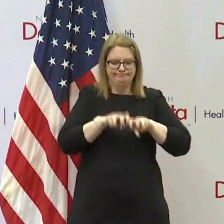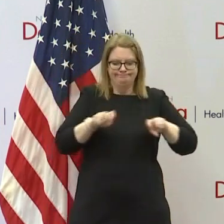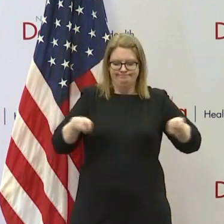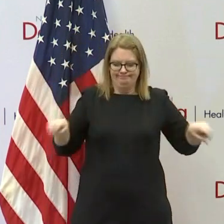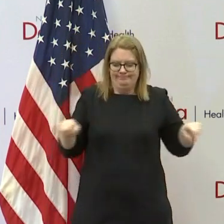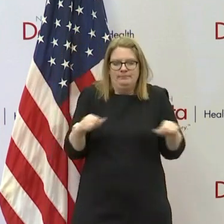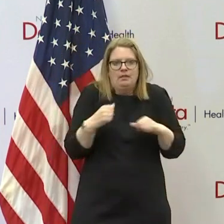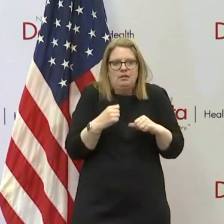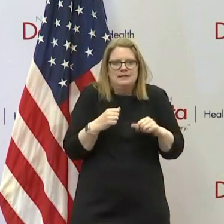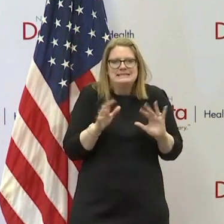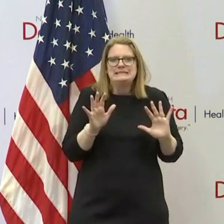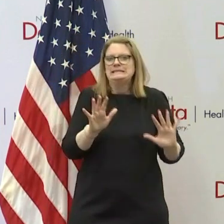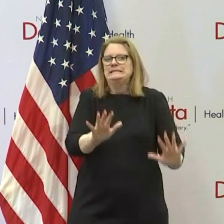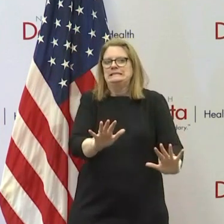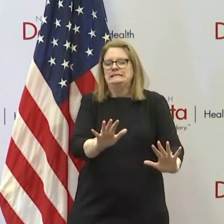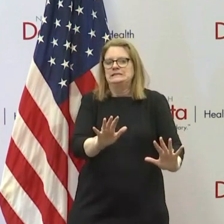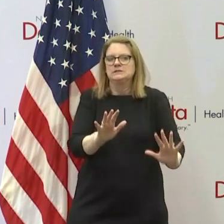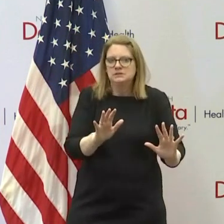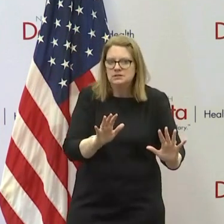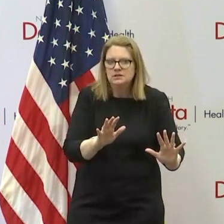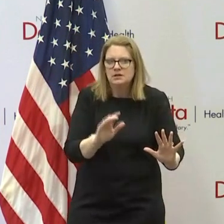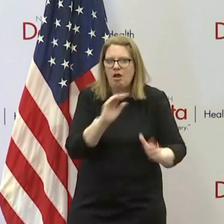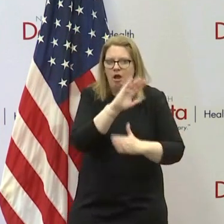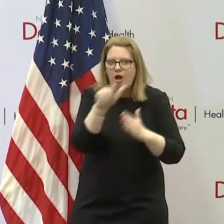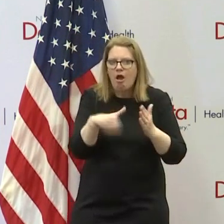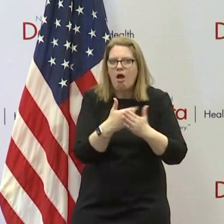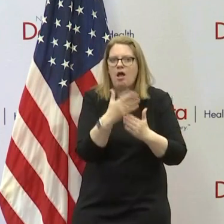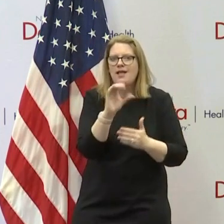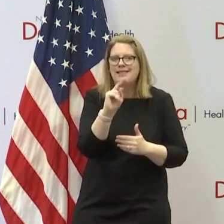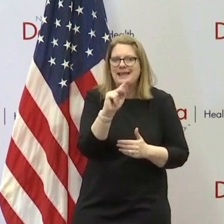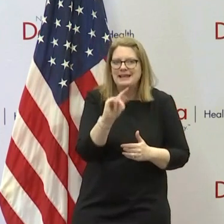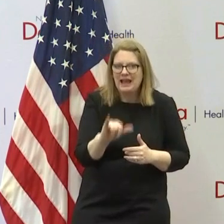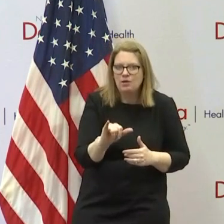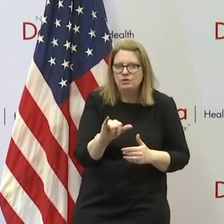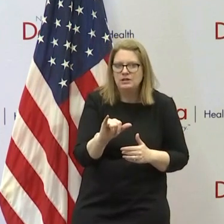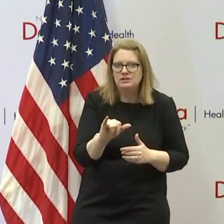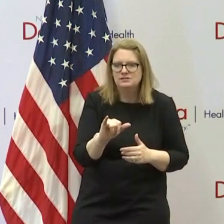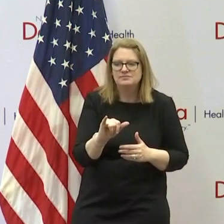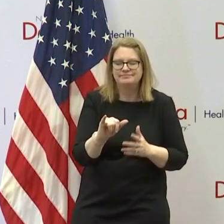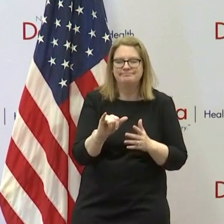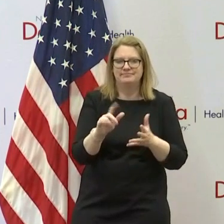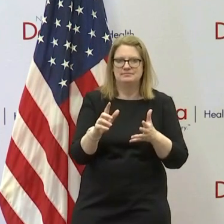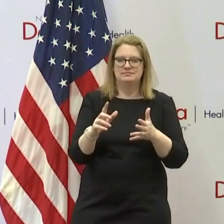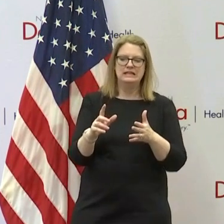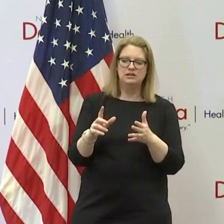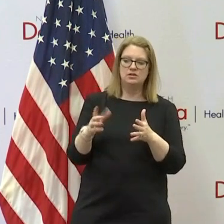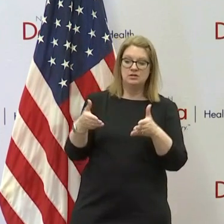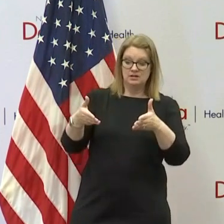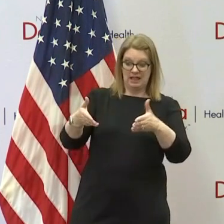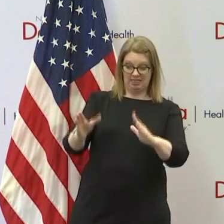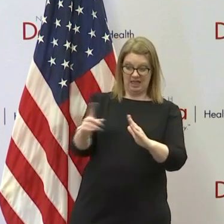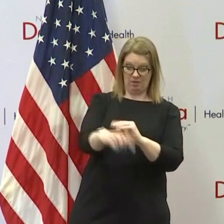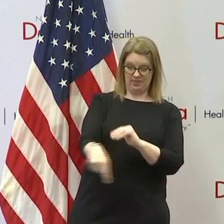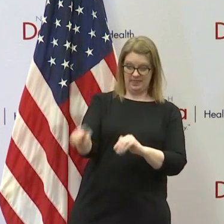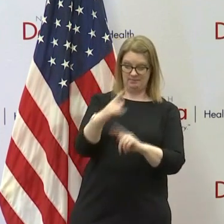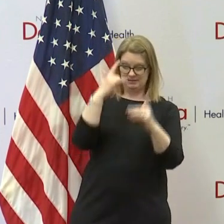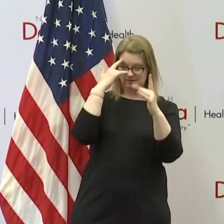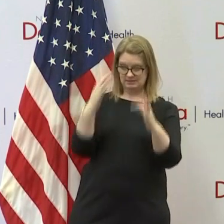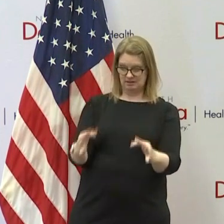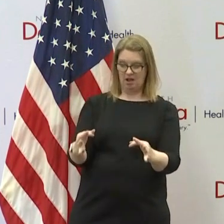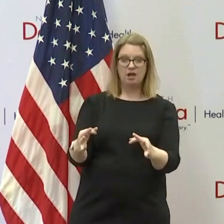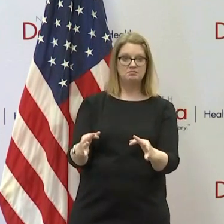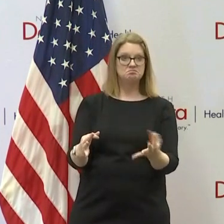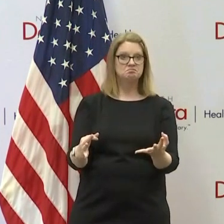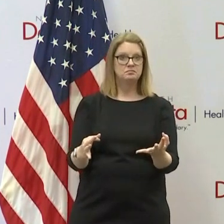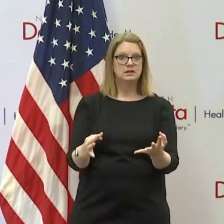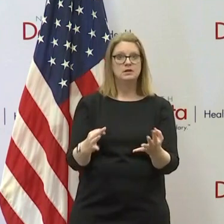we gave all county in the state at the county commission level, gave them the ability to choose to be able to